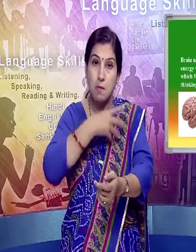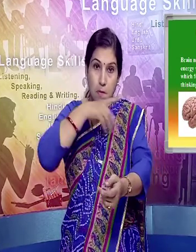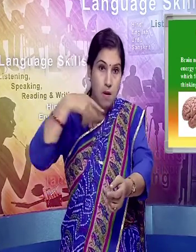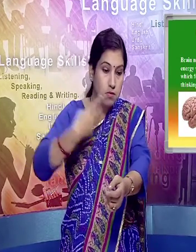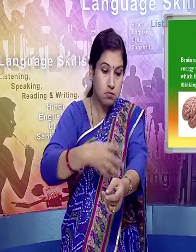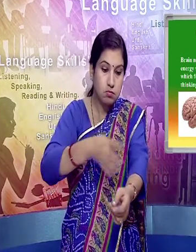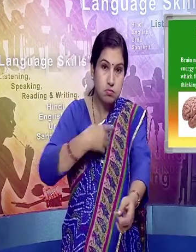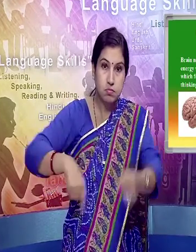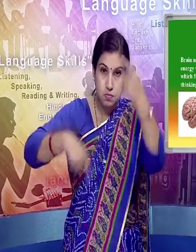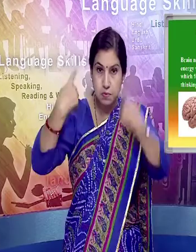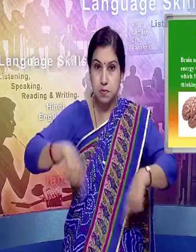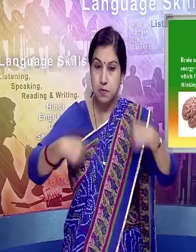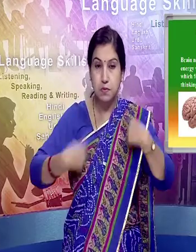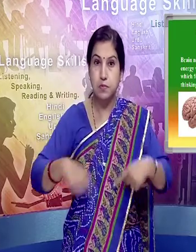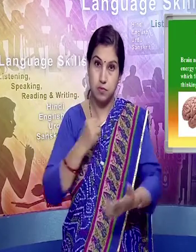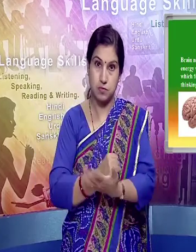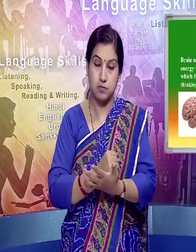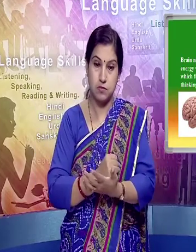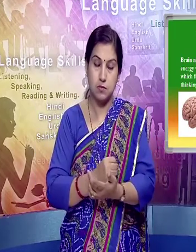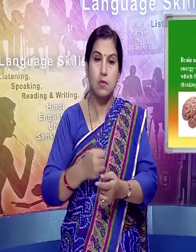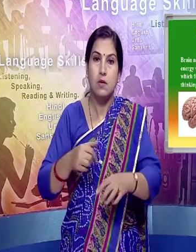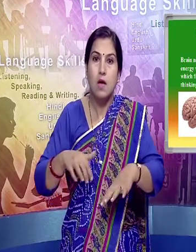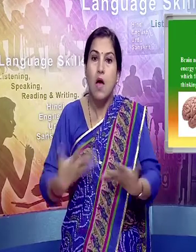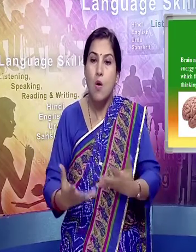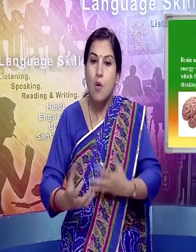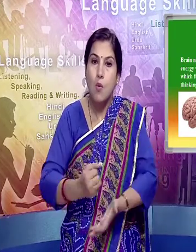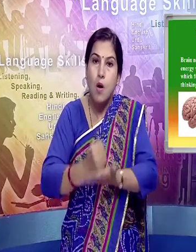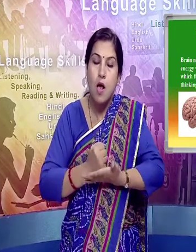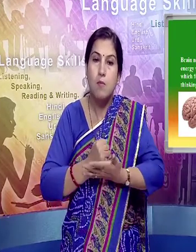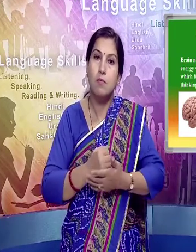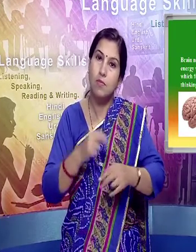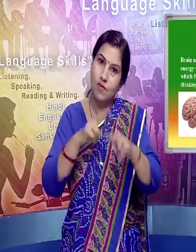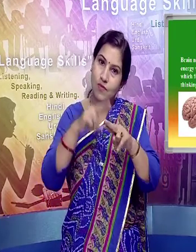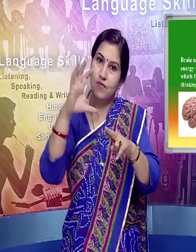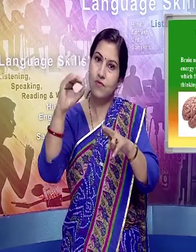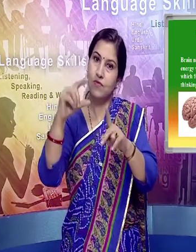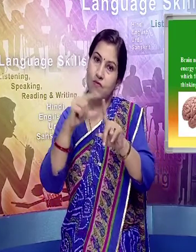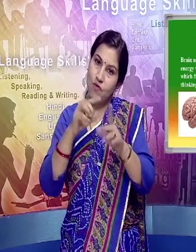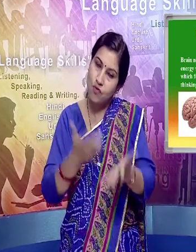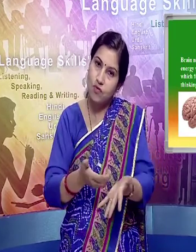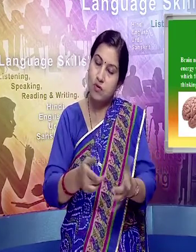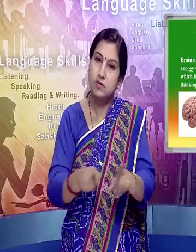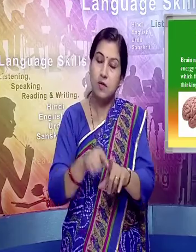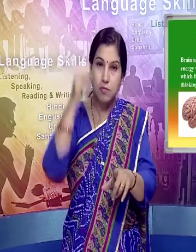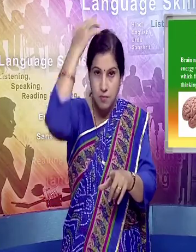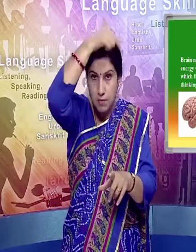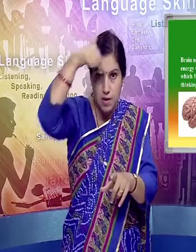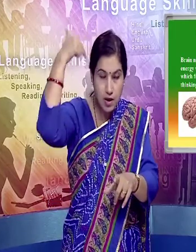And from where it comes from the food. And from the brain regulates all the processes like